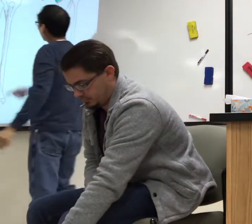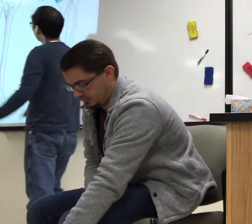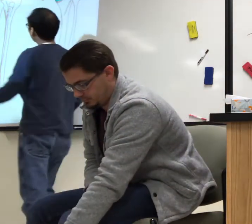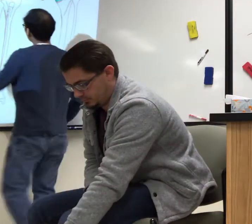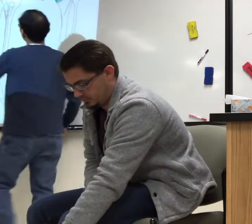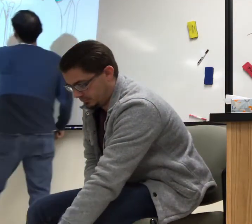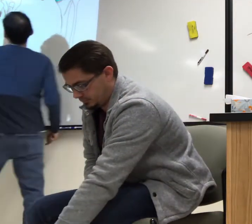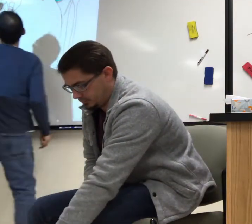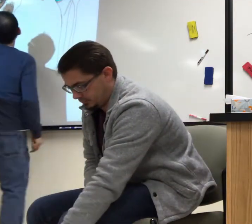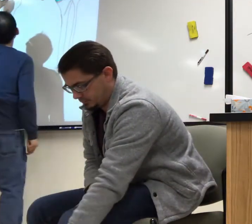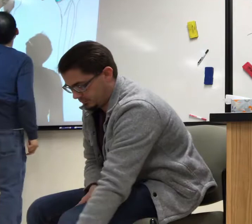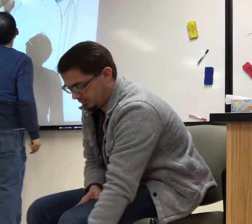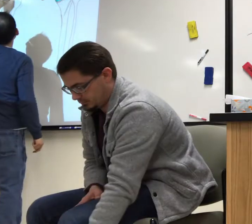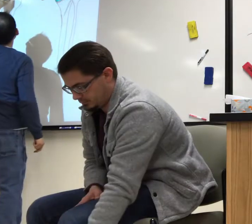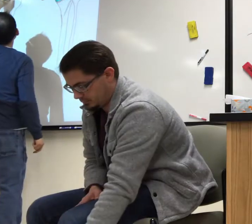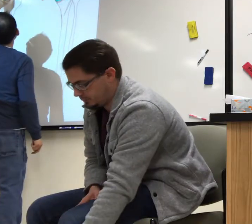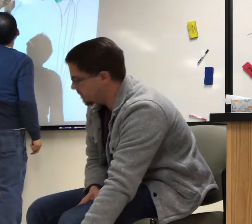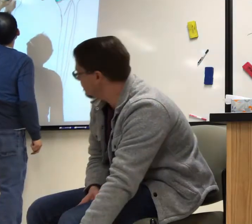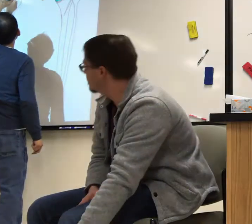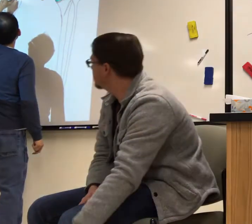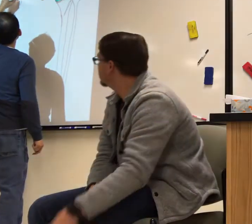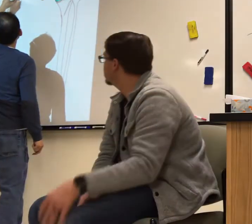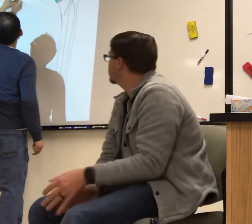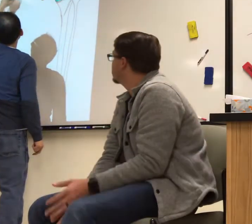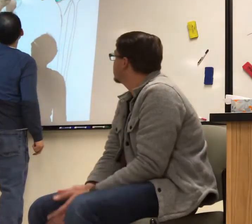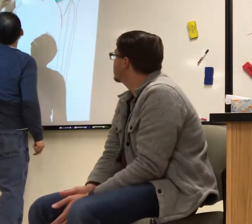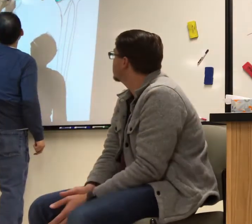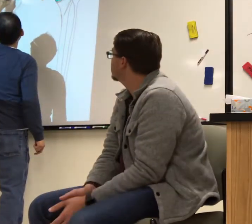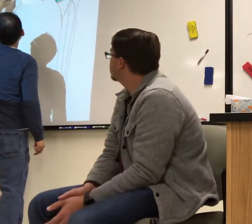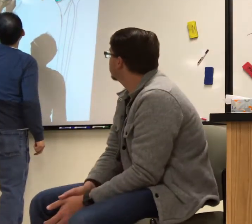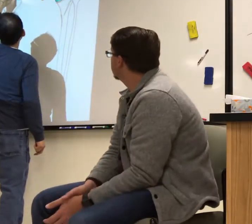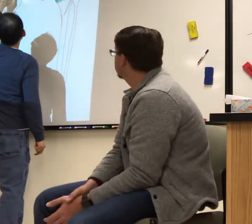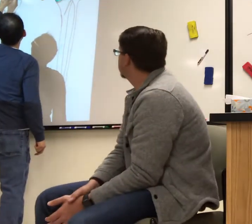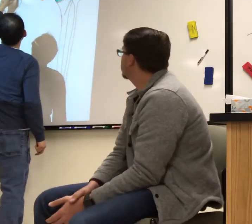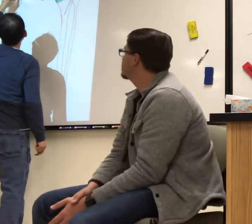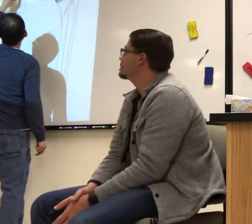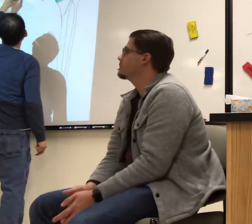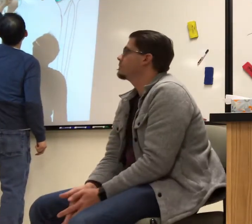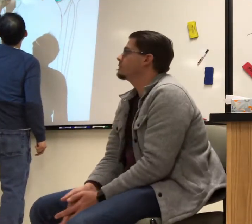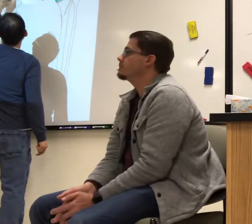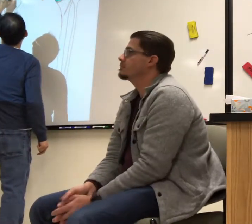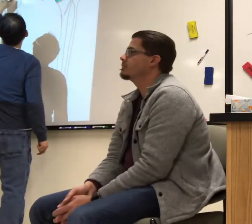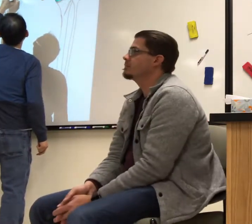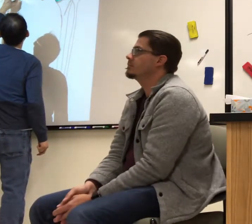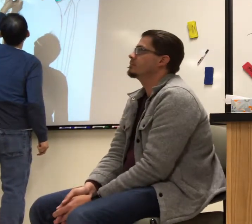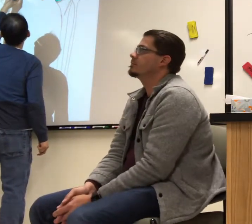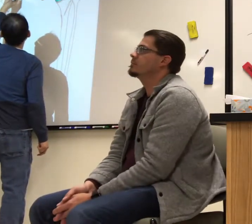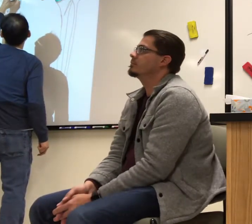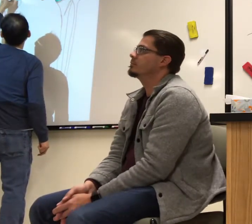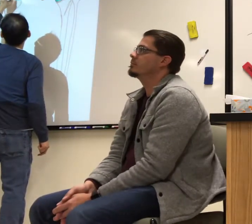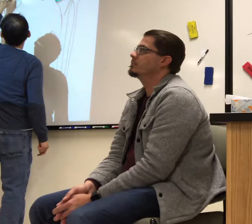on this side. I'm going to go pretty much all of that.